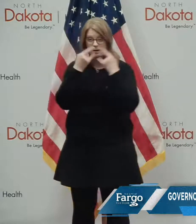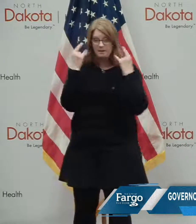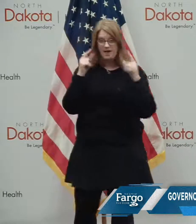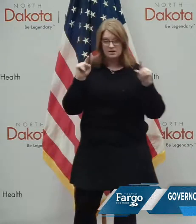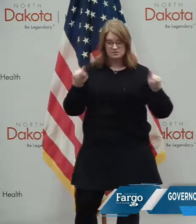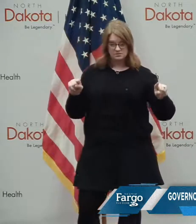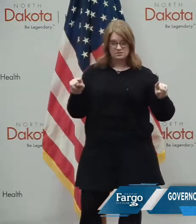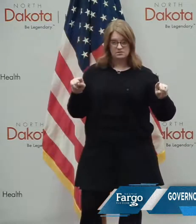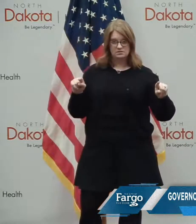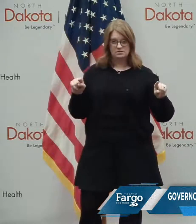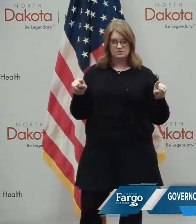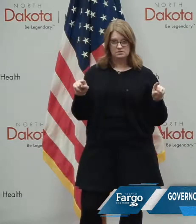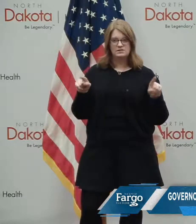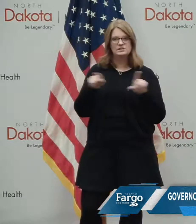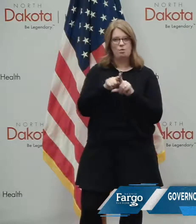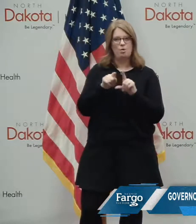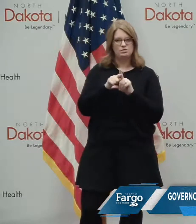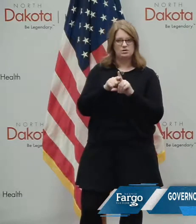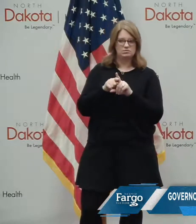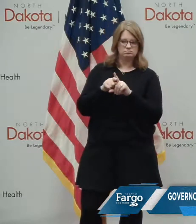also applies to you.